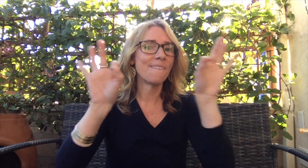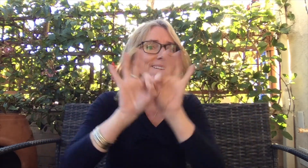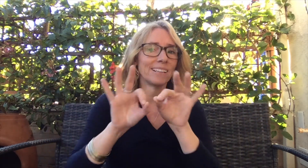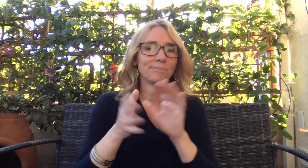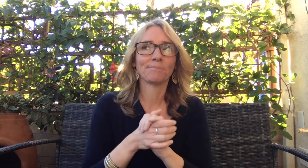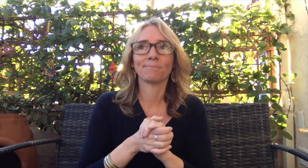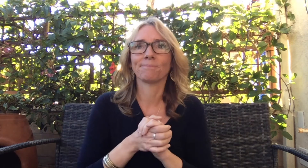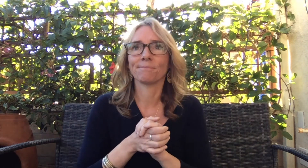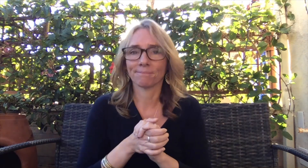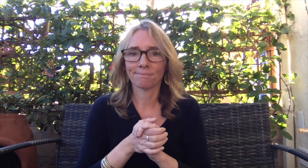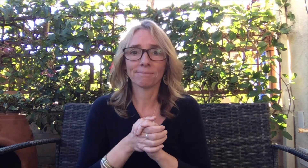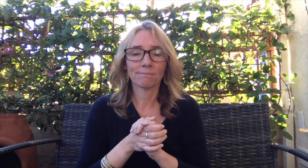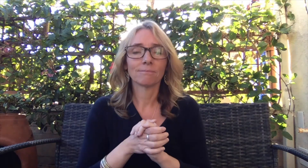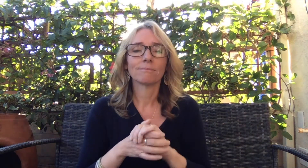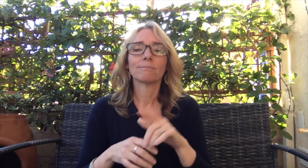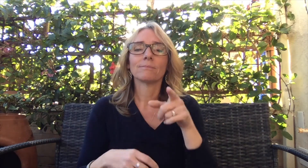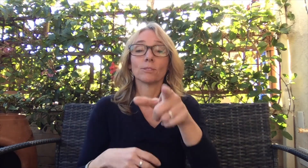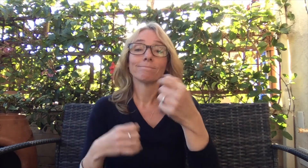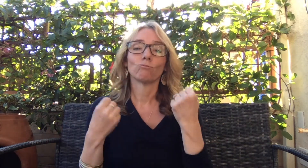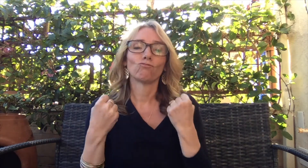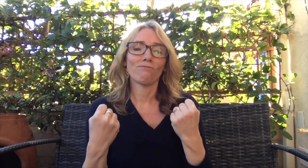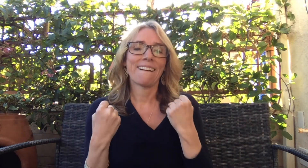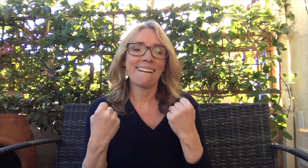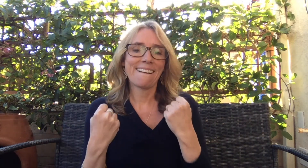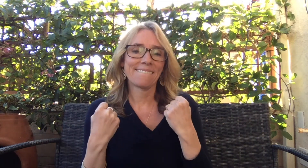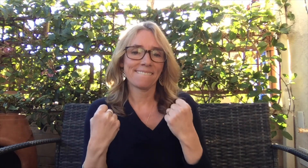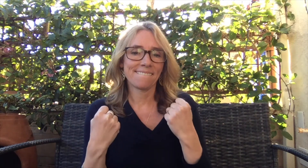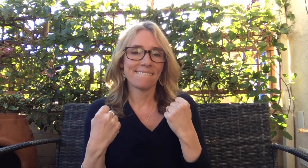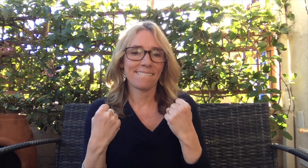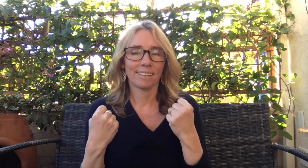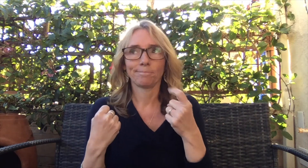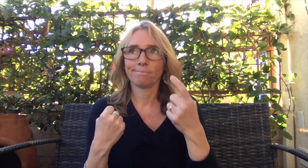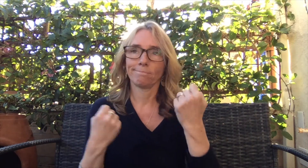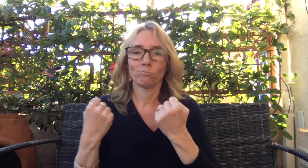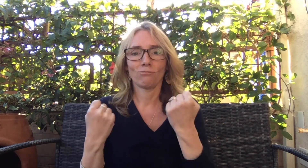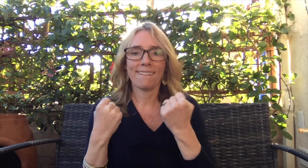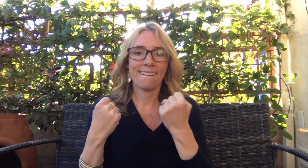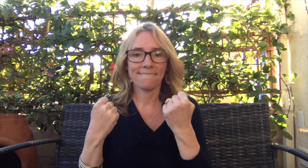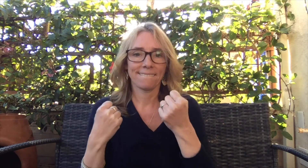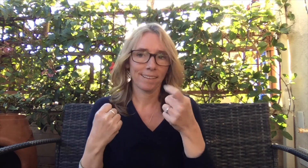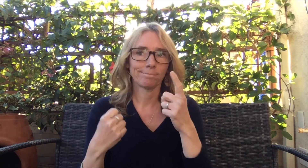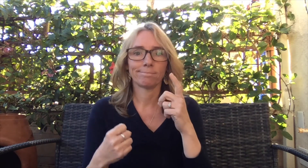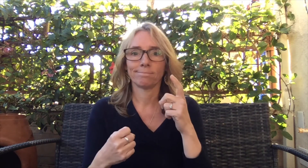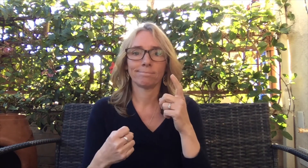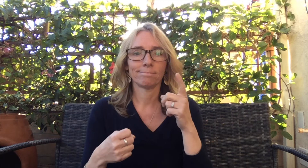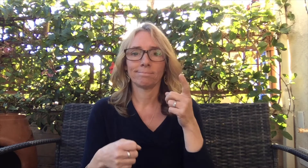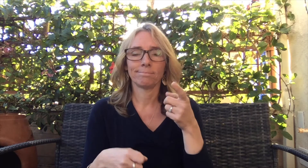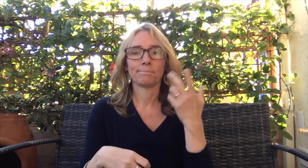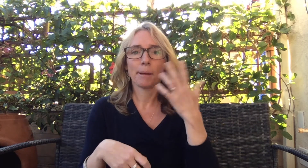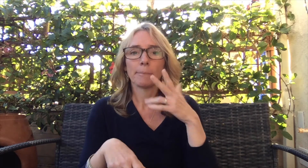goodness, is this important? So important. So, you're driving,